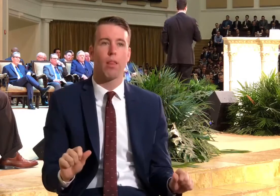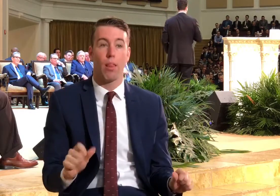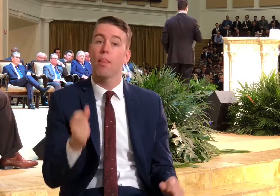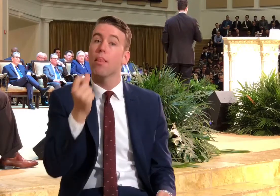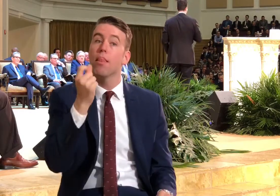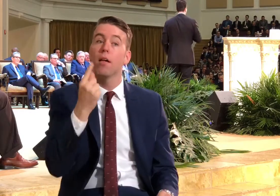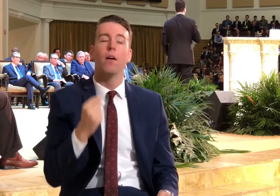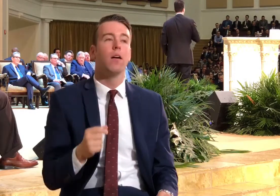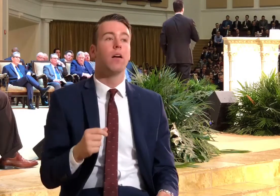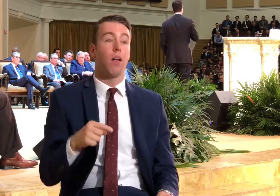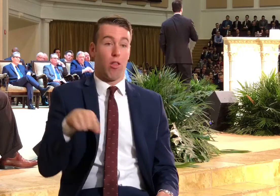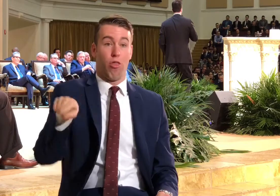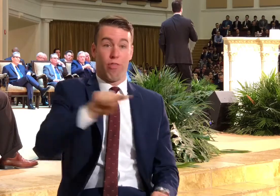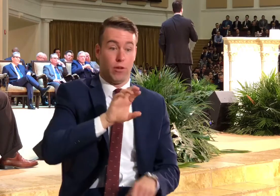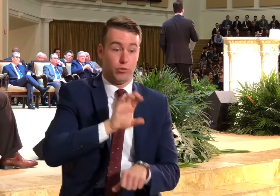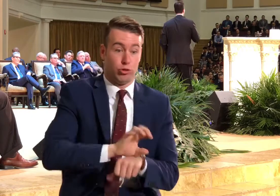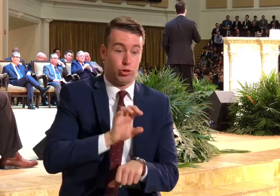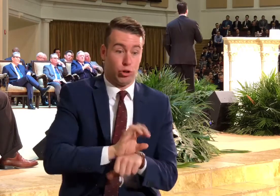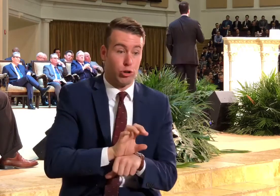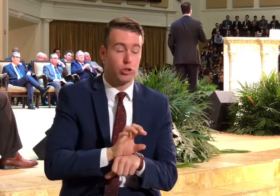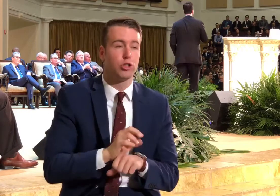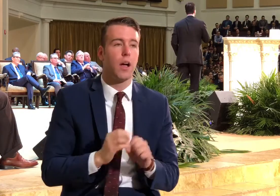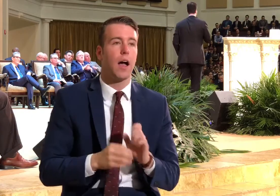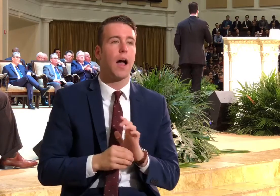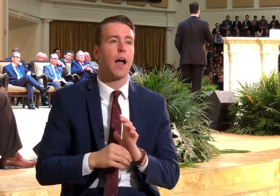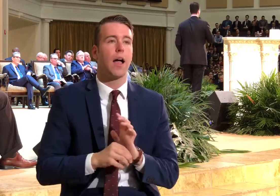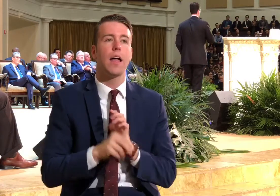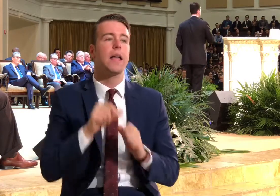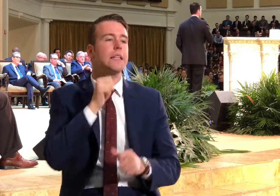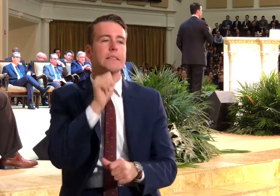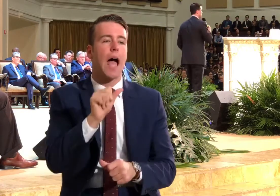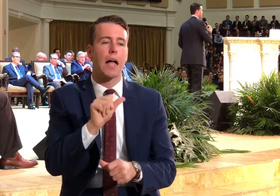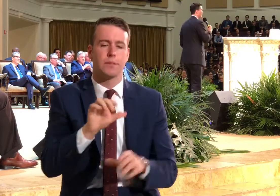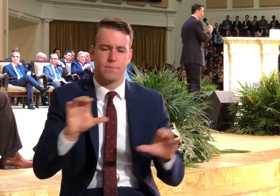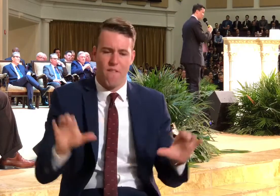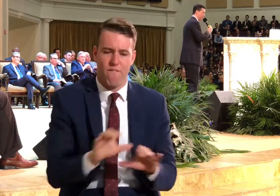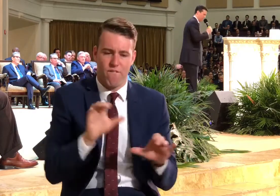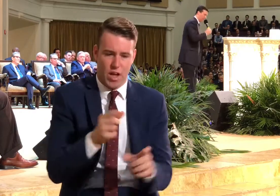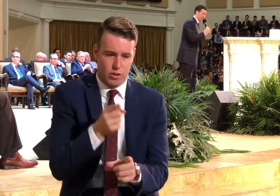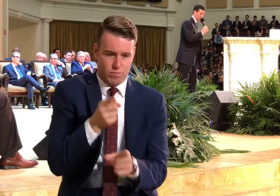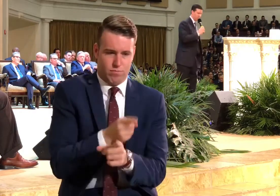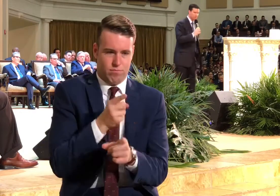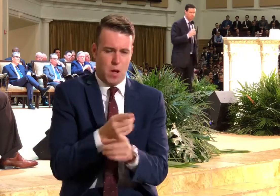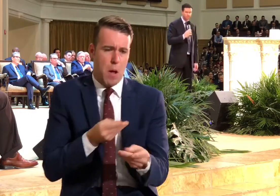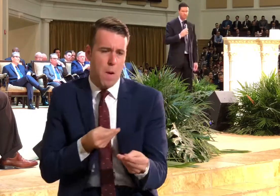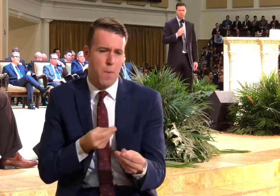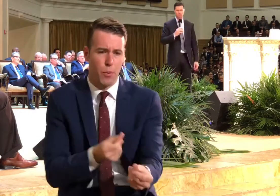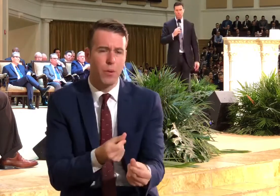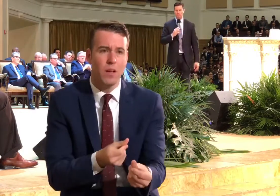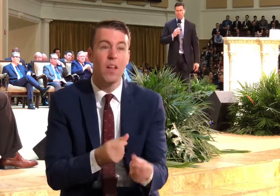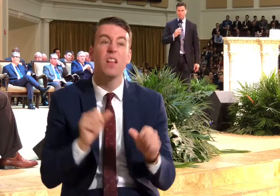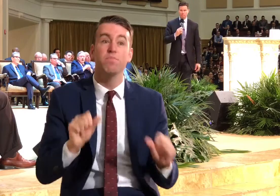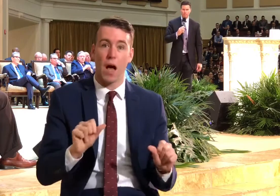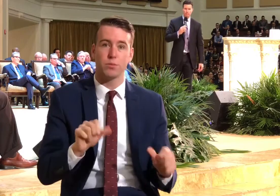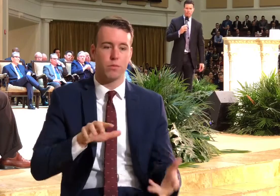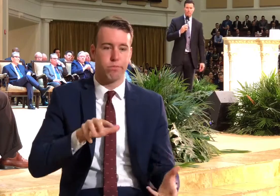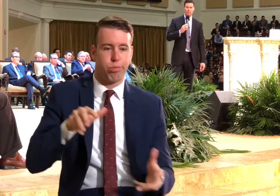Church to get to a point to where it's not functioning in optimum fashion.